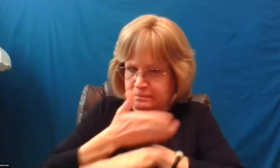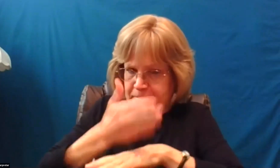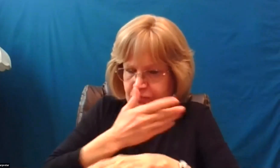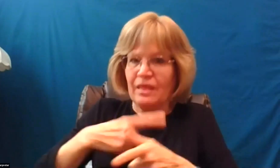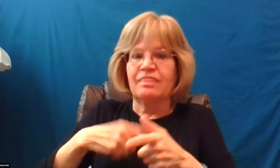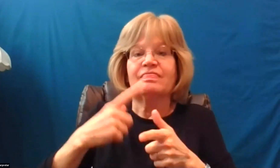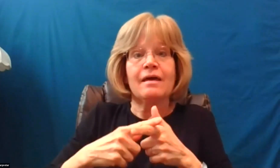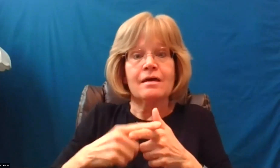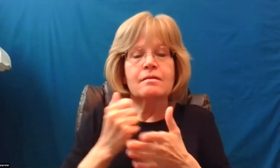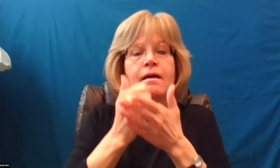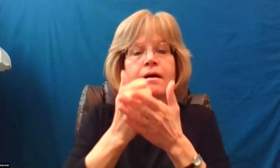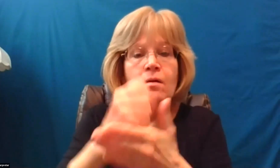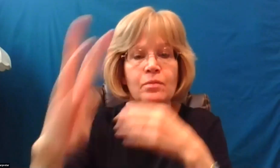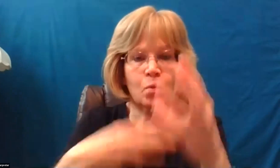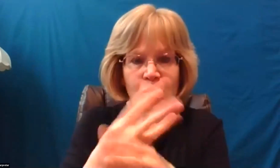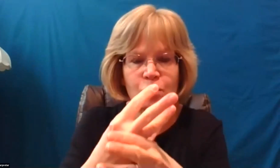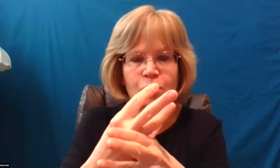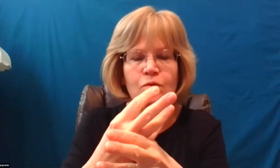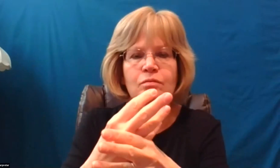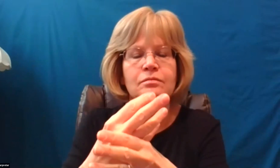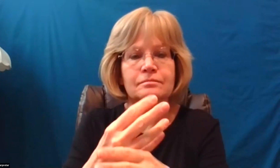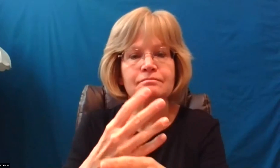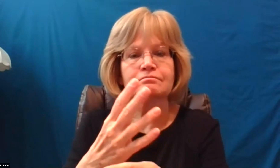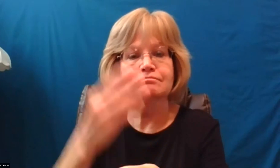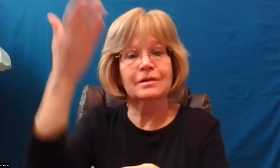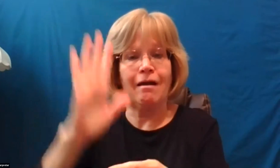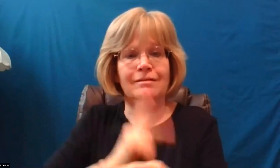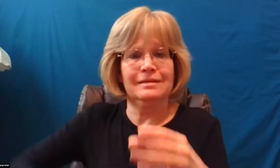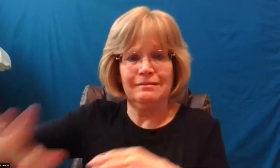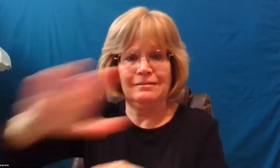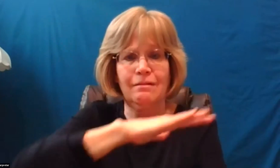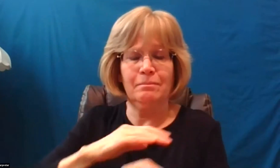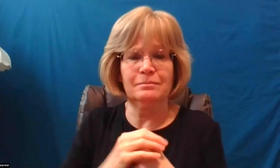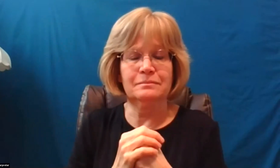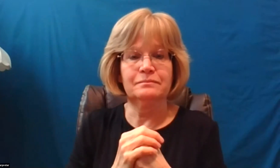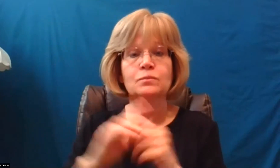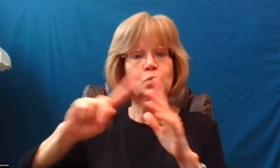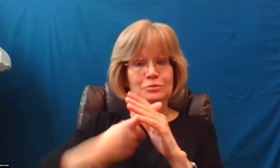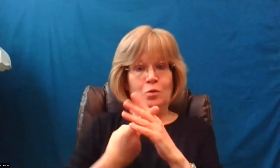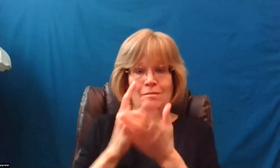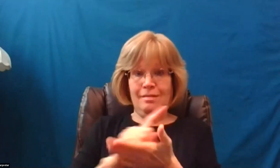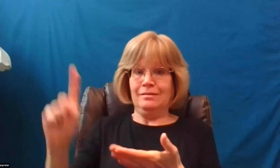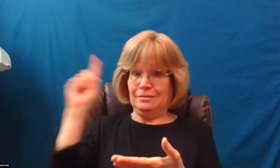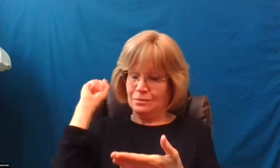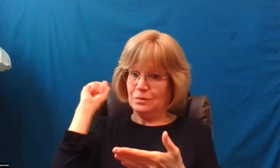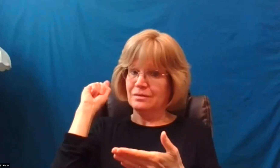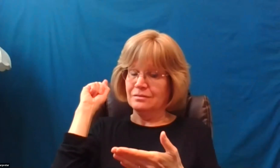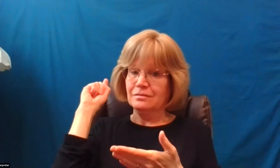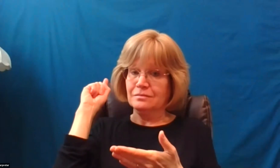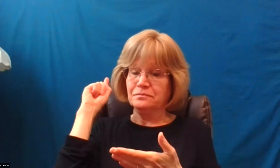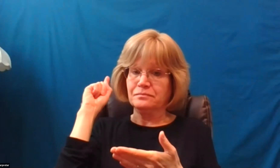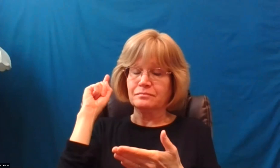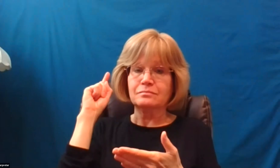and kingdom. Now, you know, we began this task last week, the first Sunday of Advent. We did that